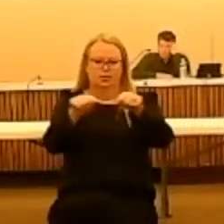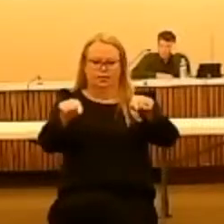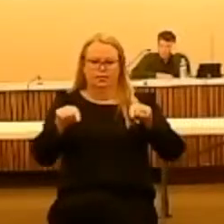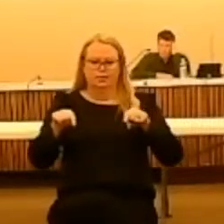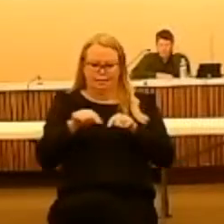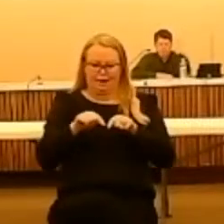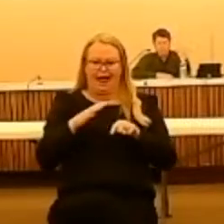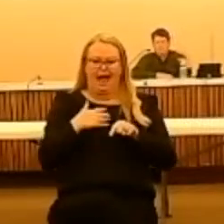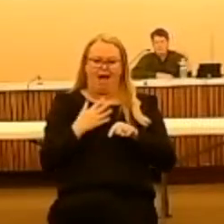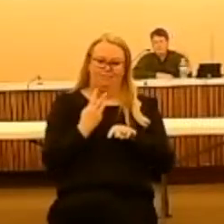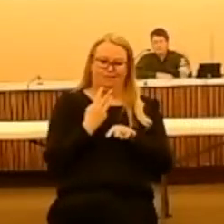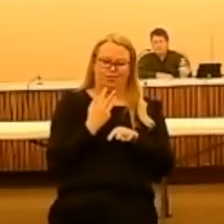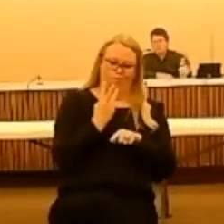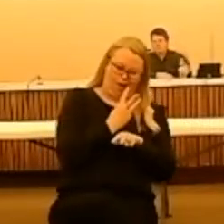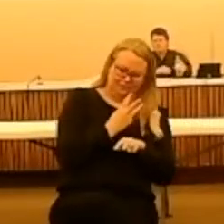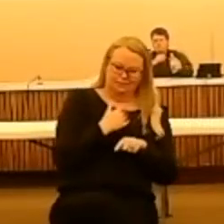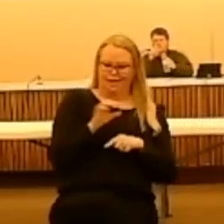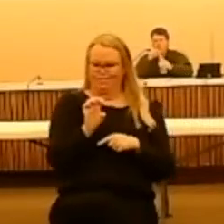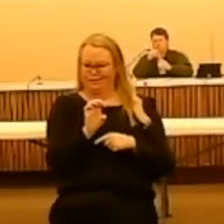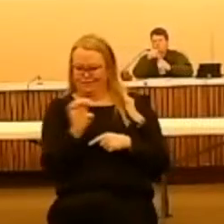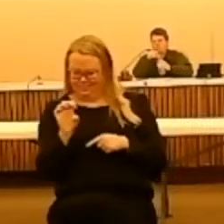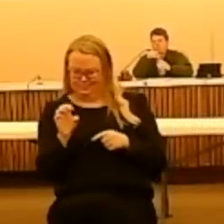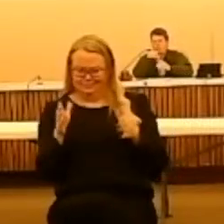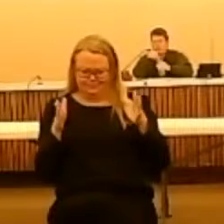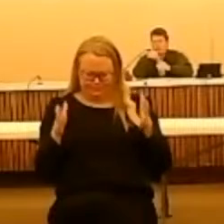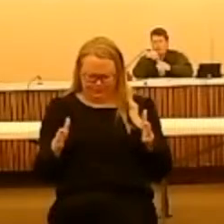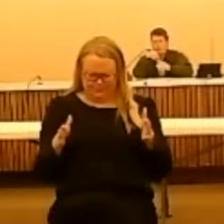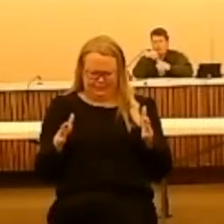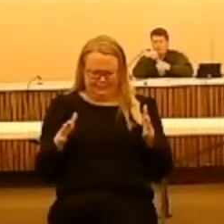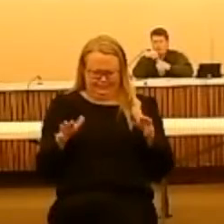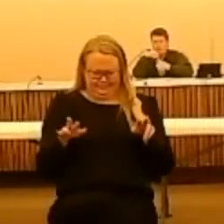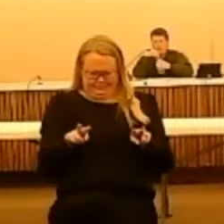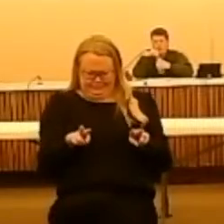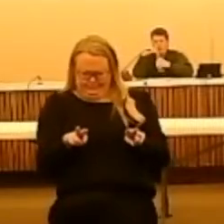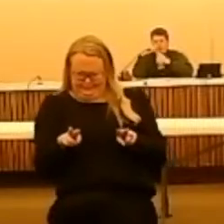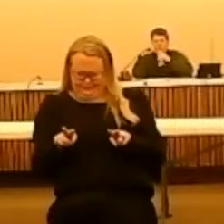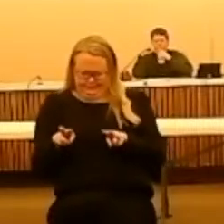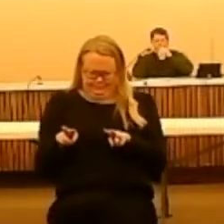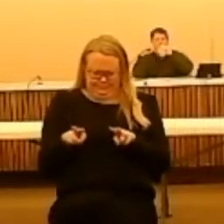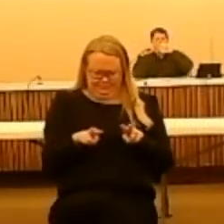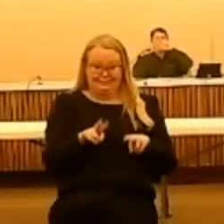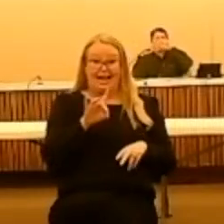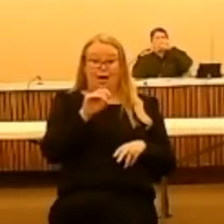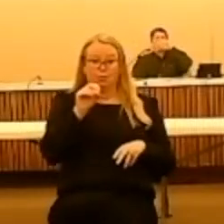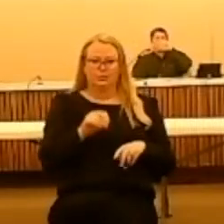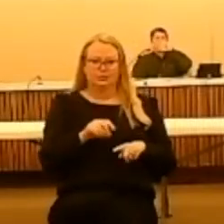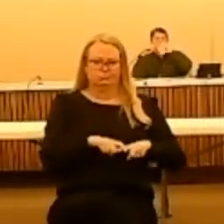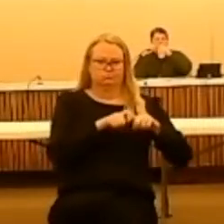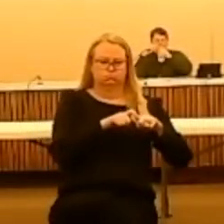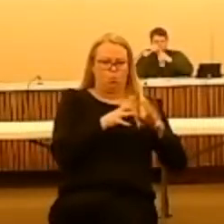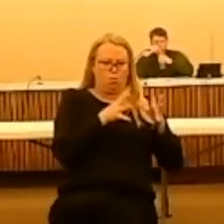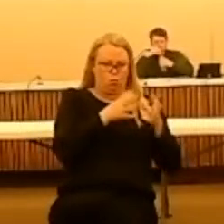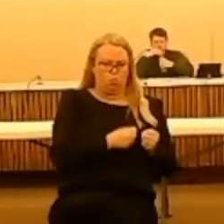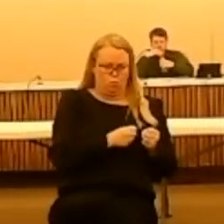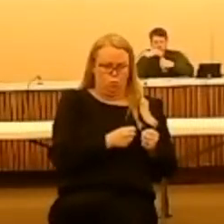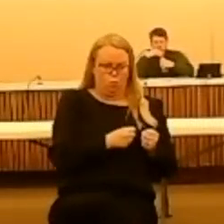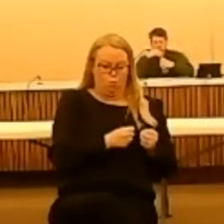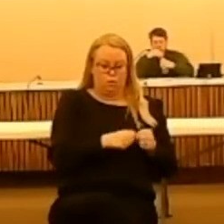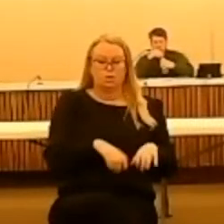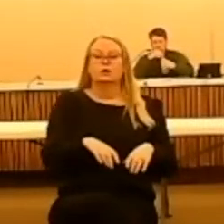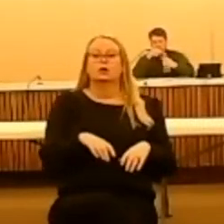one on the east side. And then we've left approximately 1,300 feet of linear feet between the